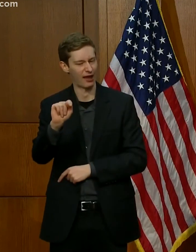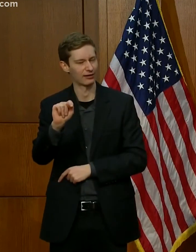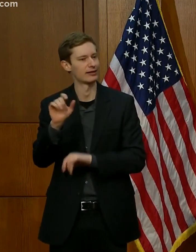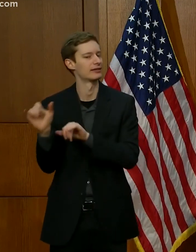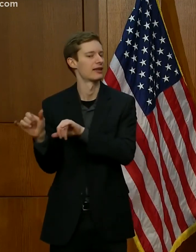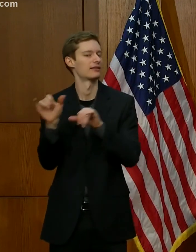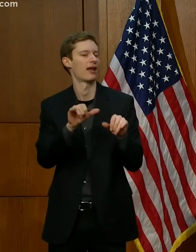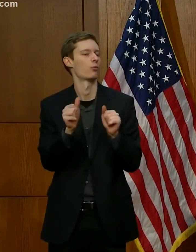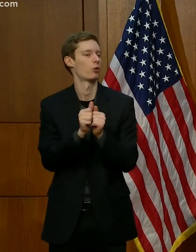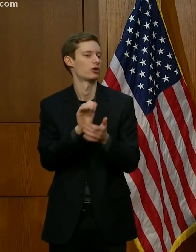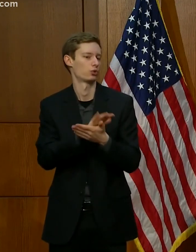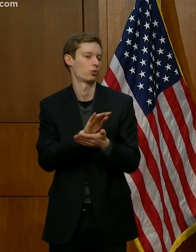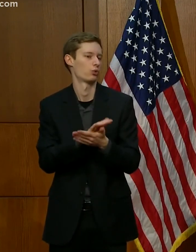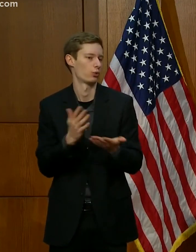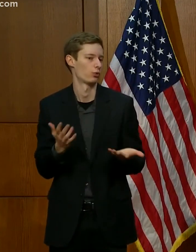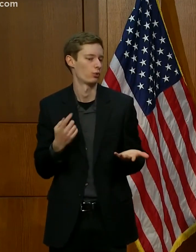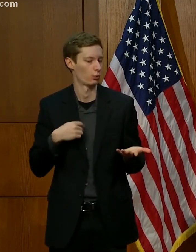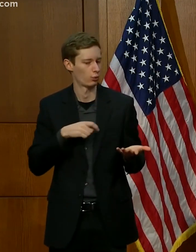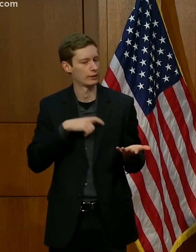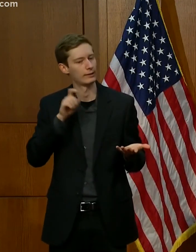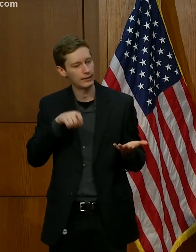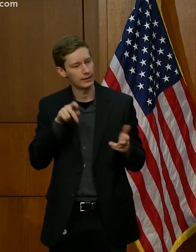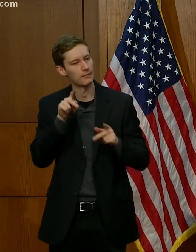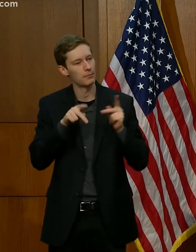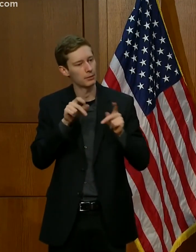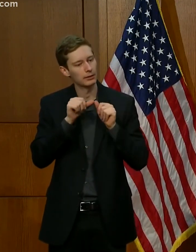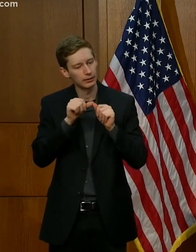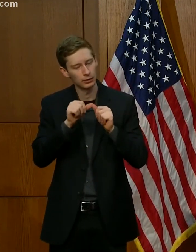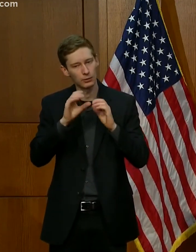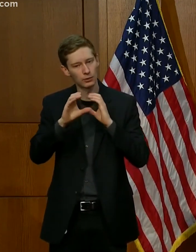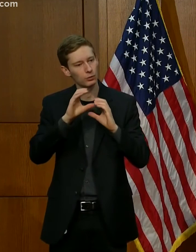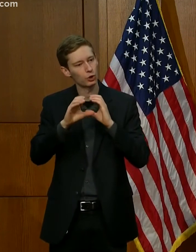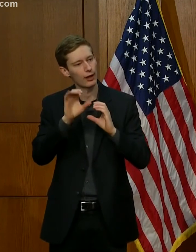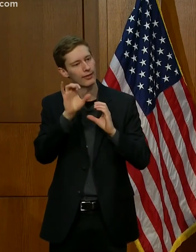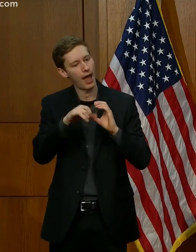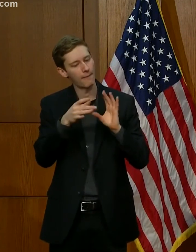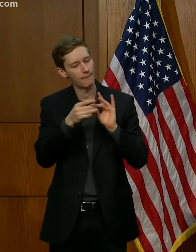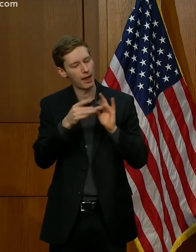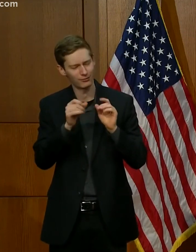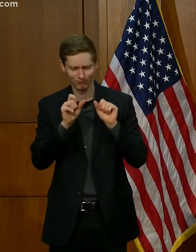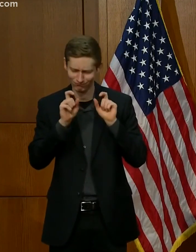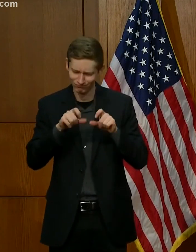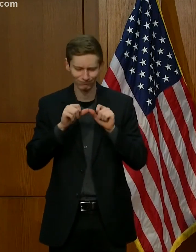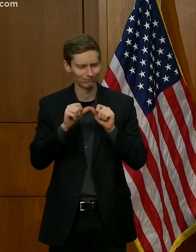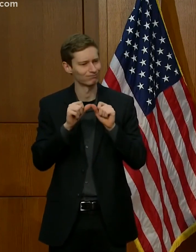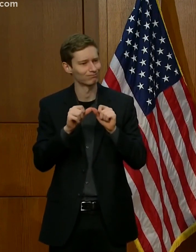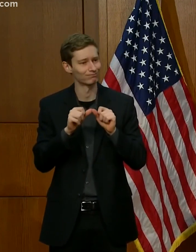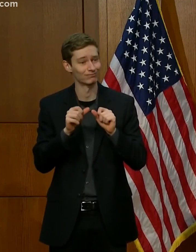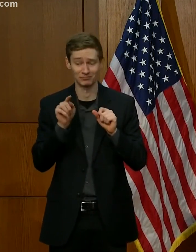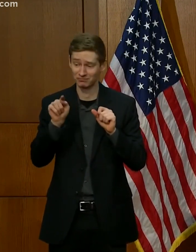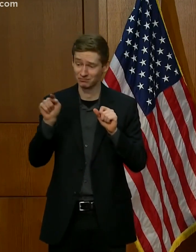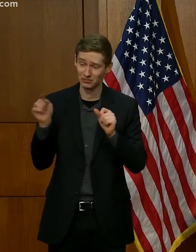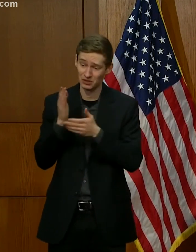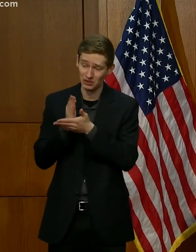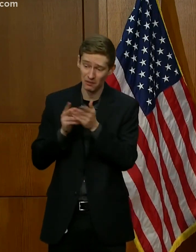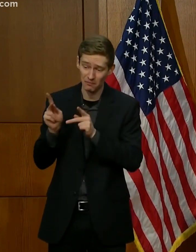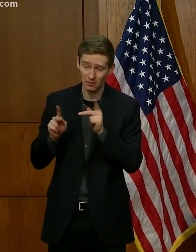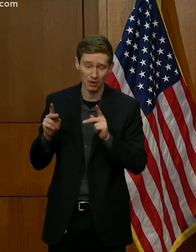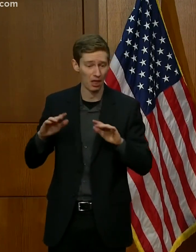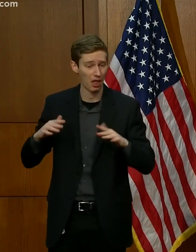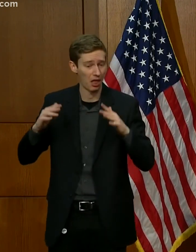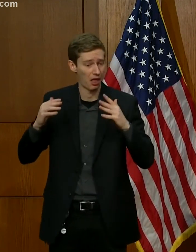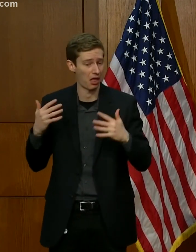schools. We're going to need people to continue to communicate that we realize that there are anxieties out there. We